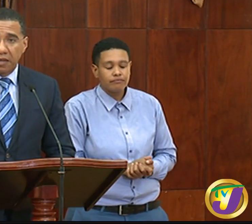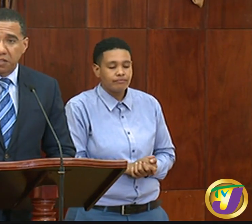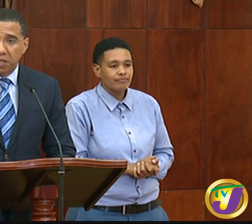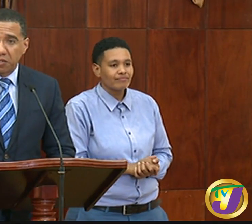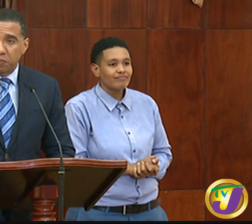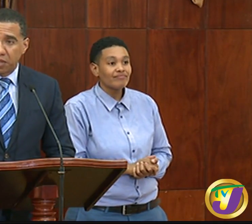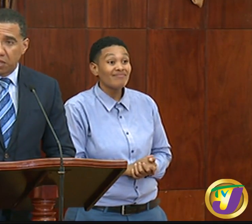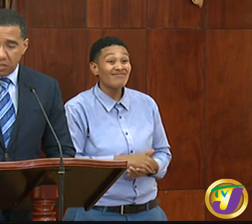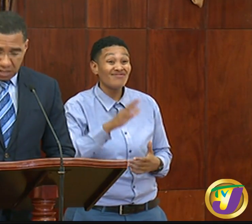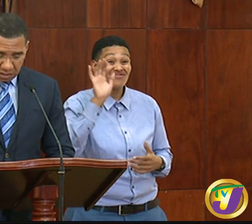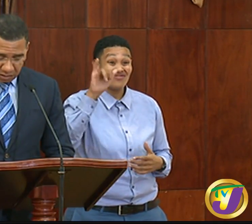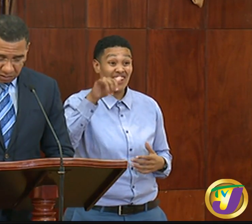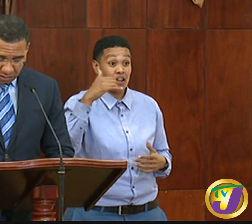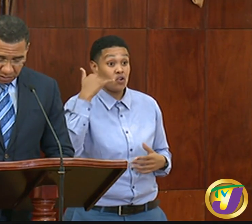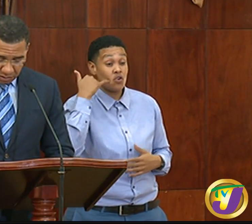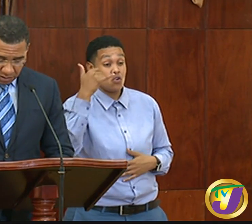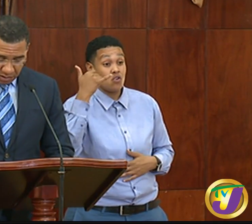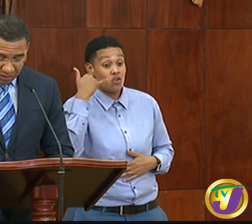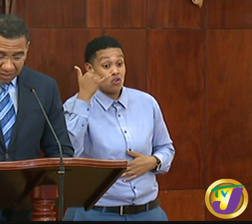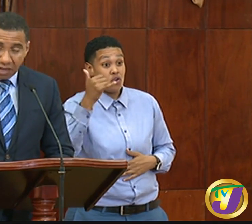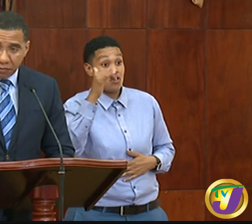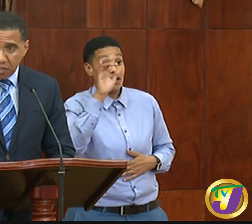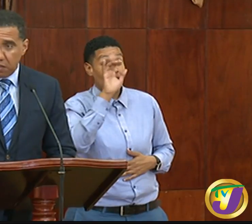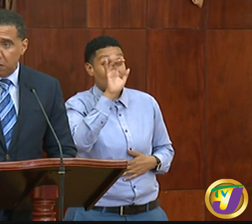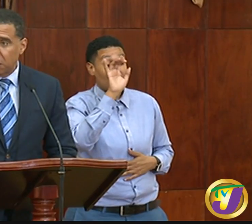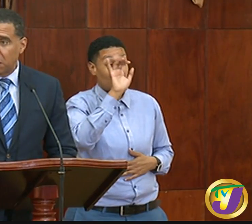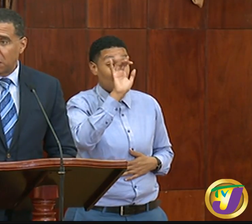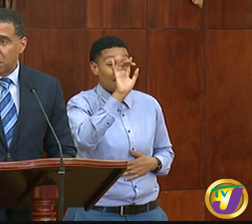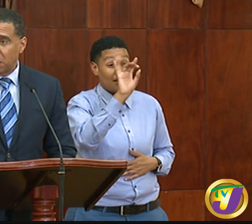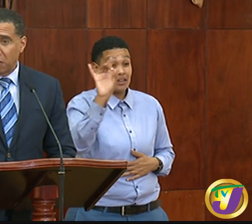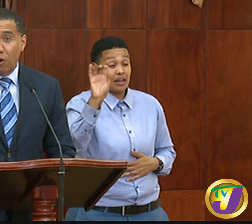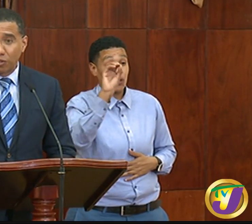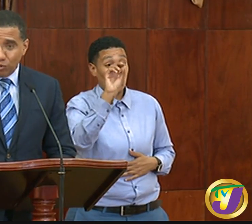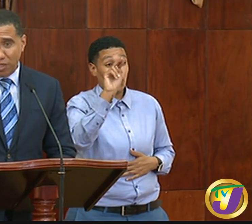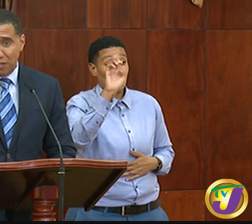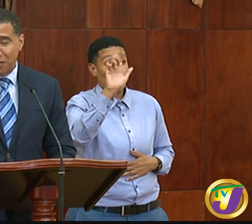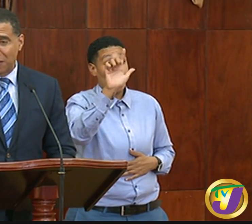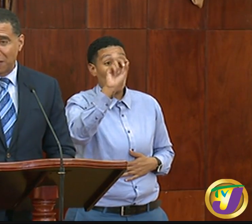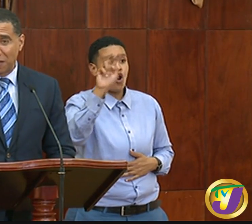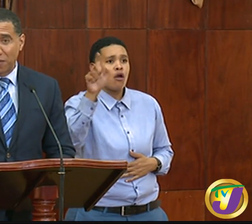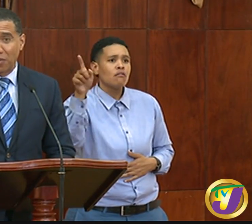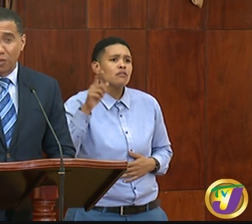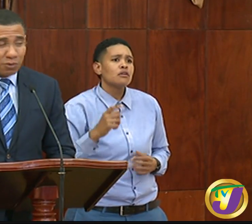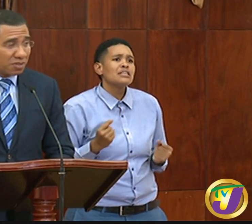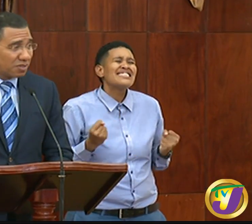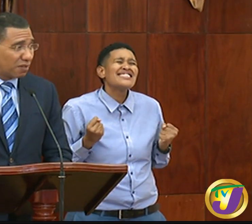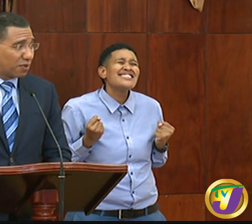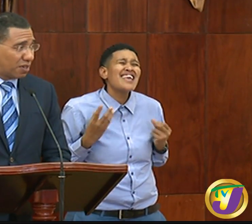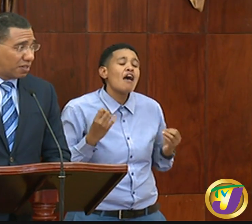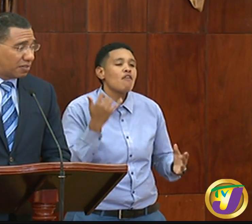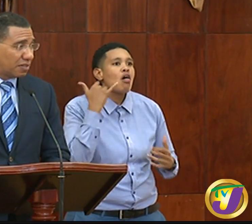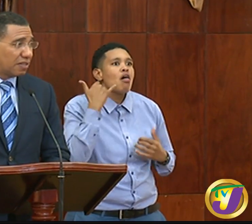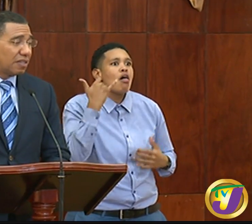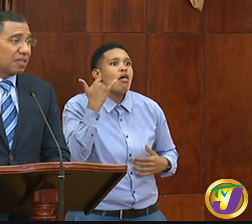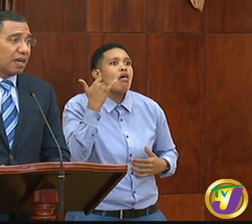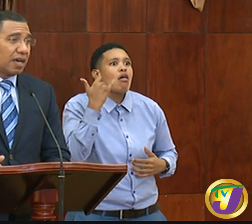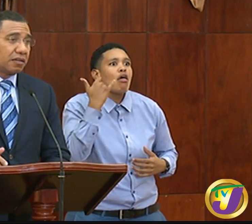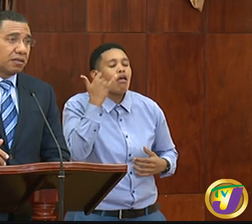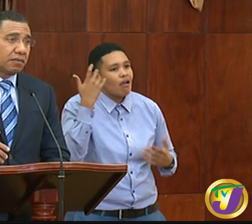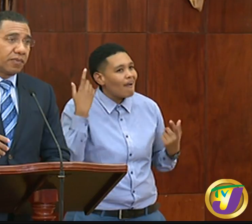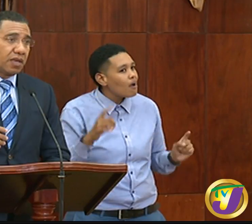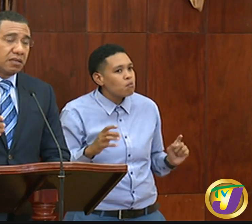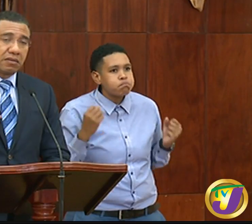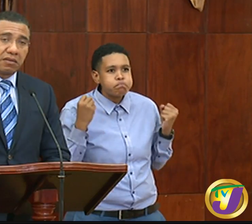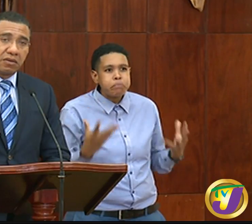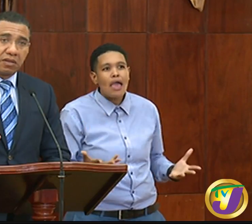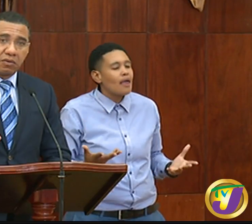That line has been experiencing several hundreds, if not thousands of calls,